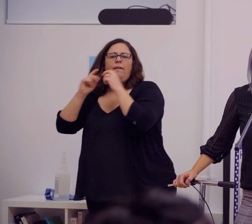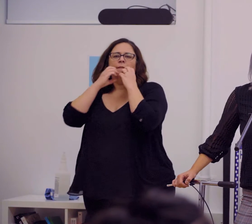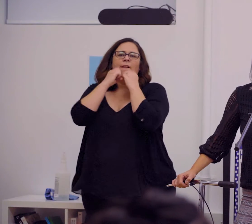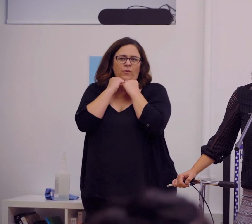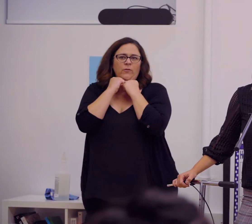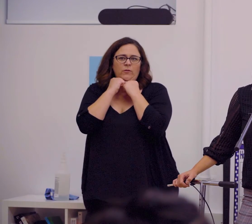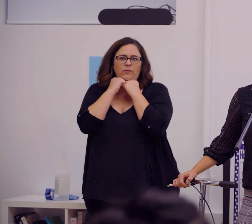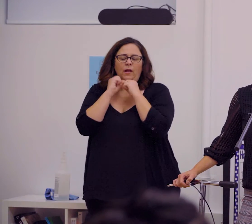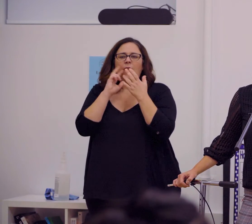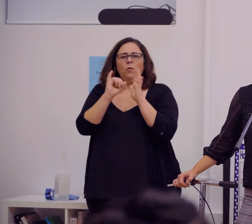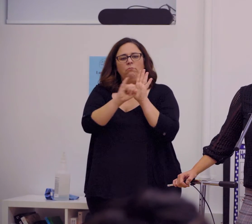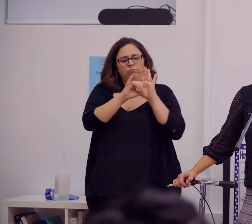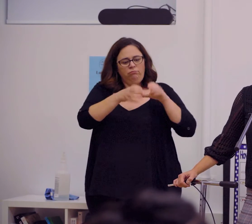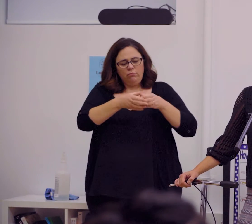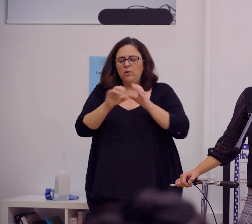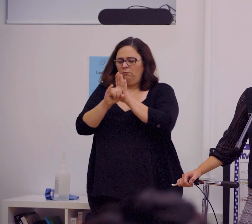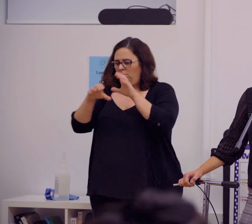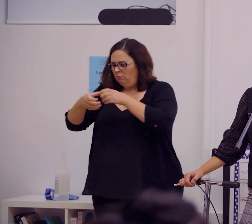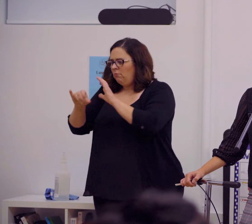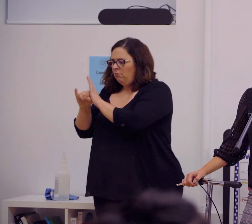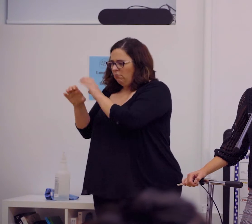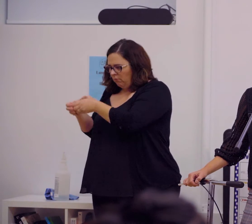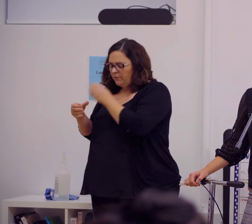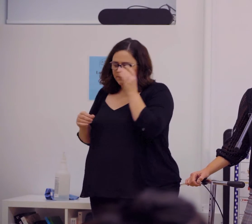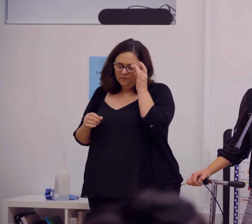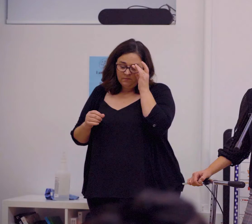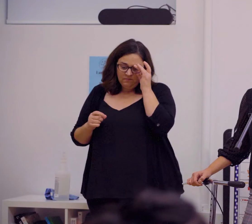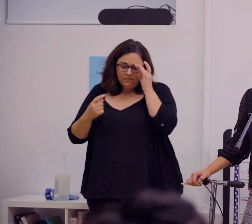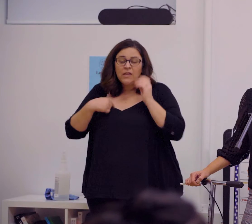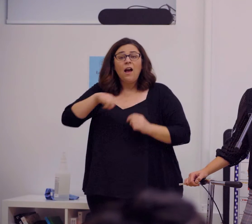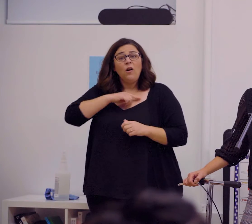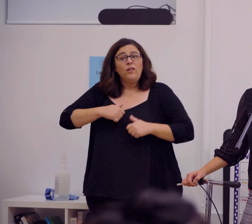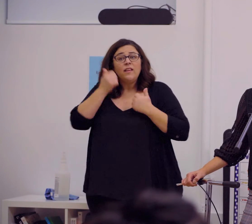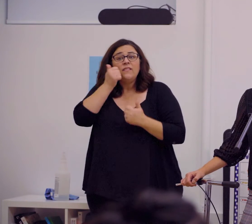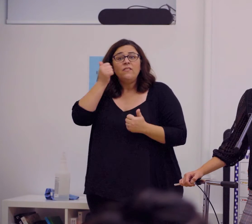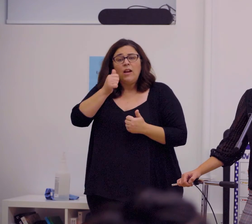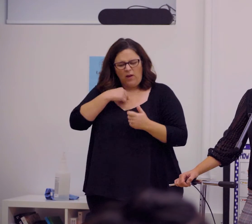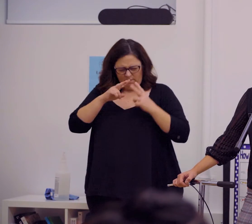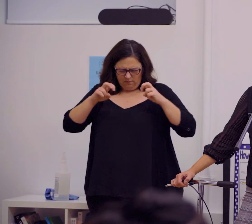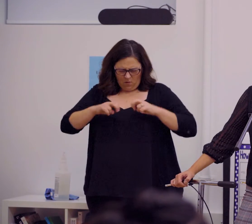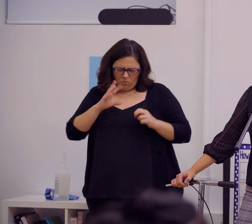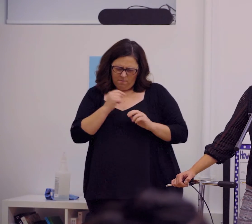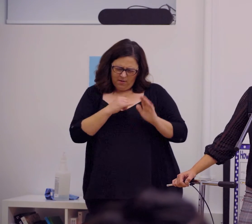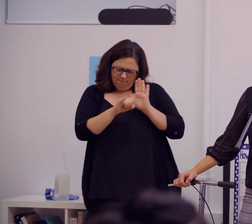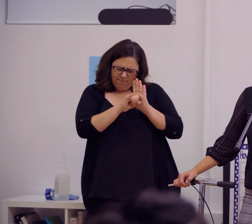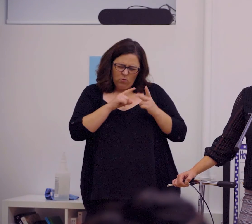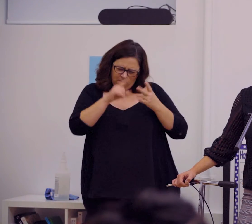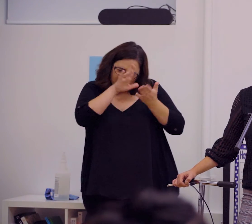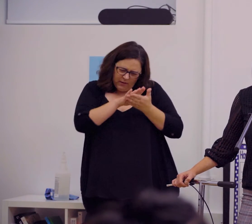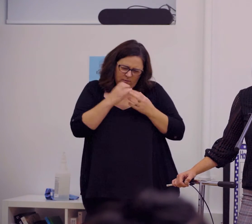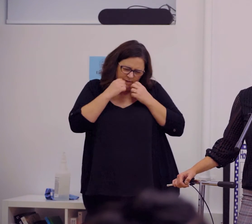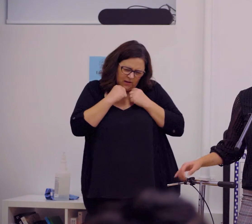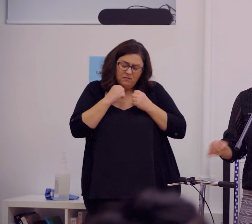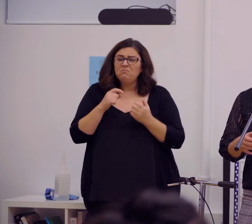us from one another. In our everyday lives, we have to tap into those values and guiding beliefs. Some days that's easy,